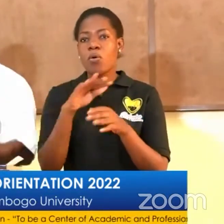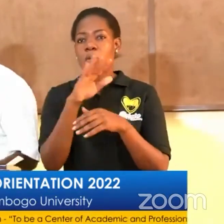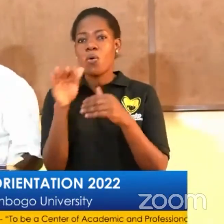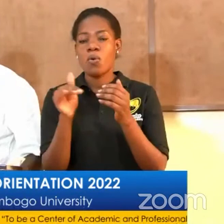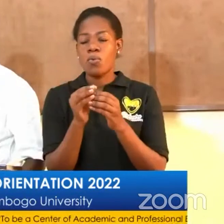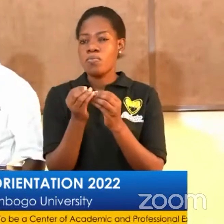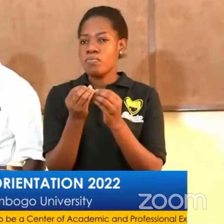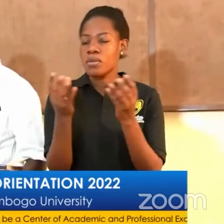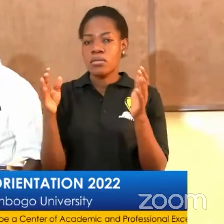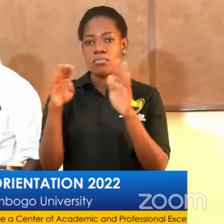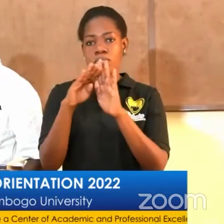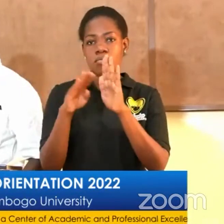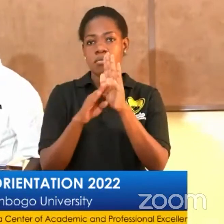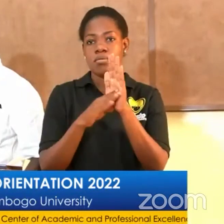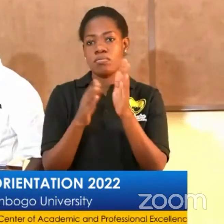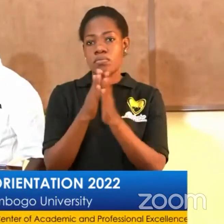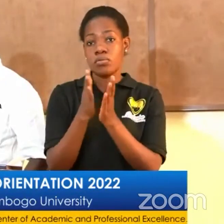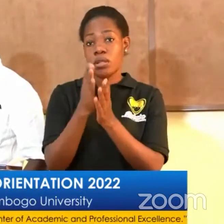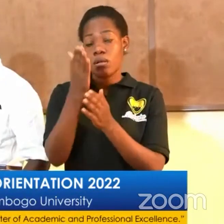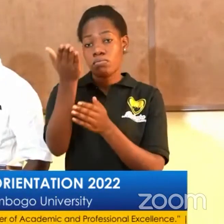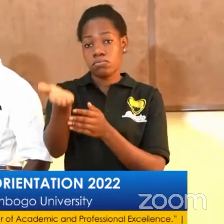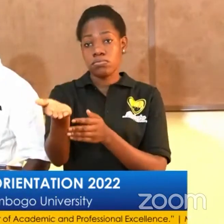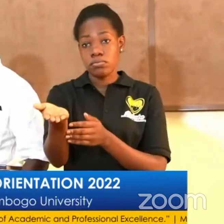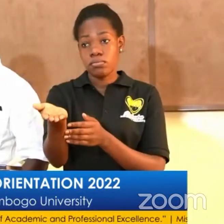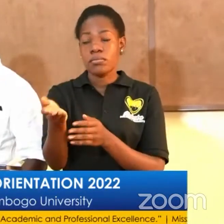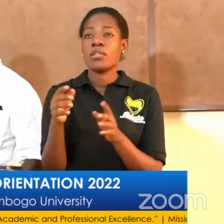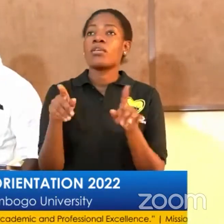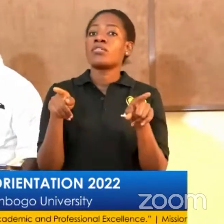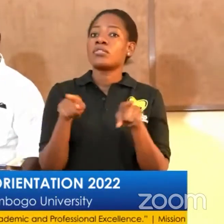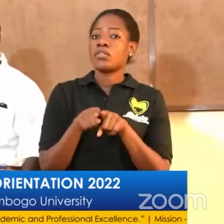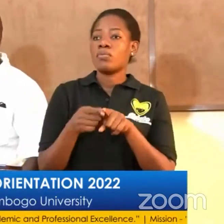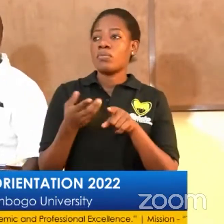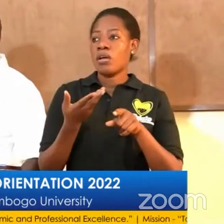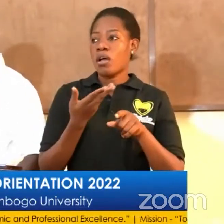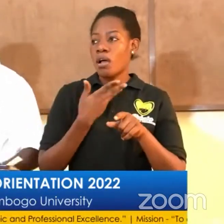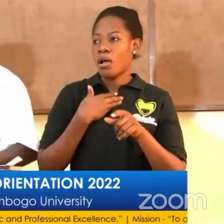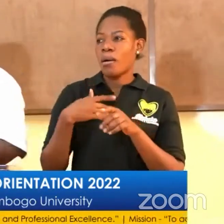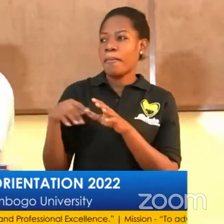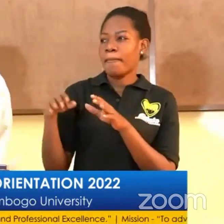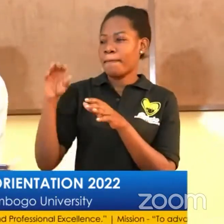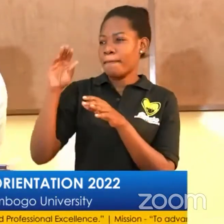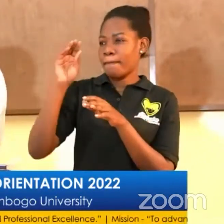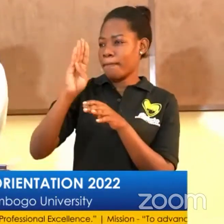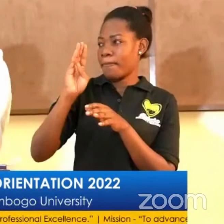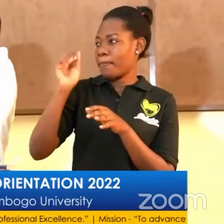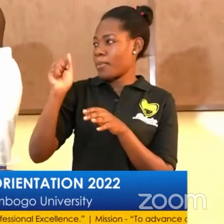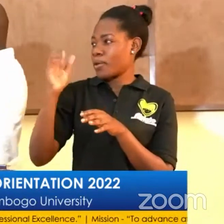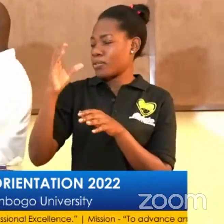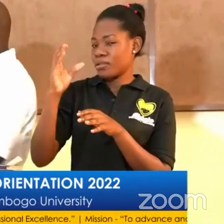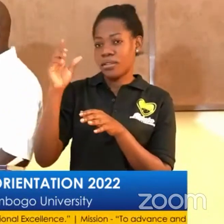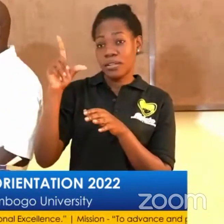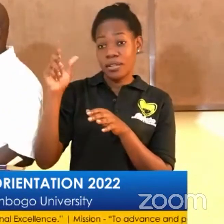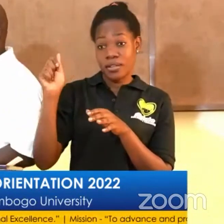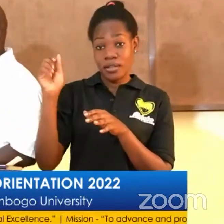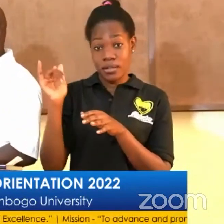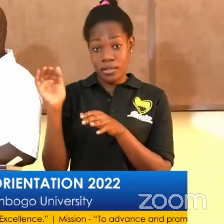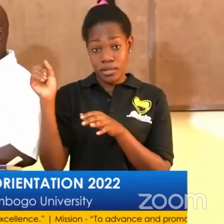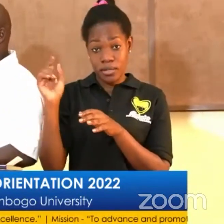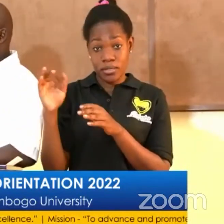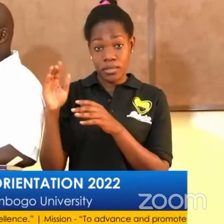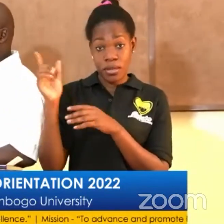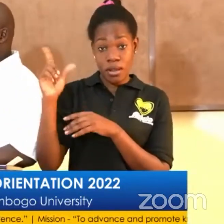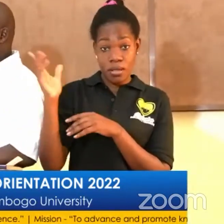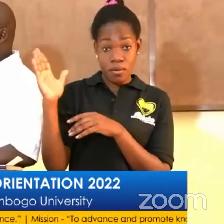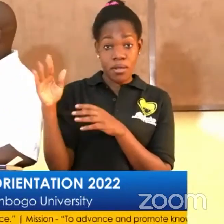various programs. We also have Barclays Library. Barclays Library is near the administrative